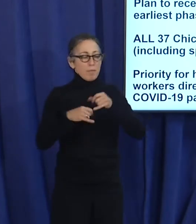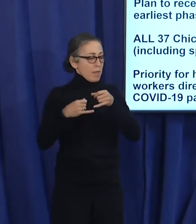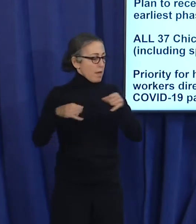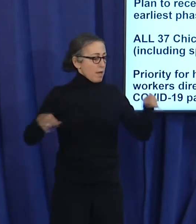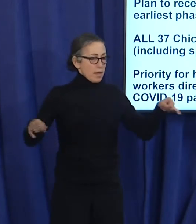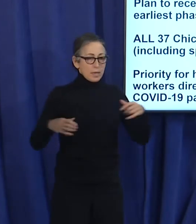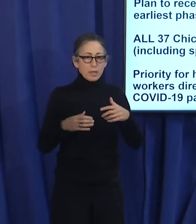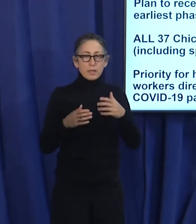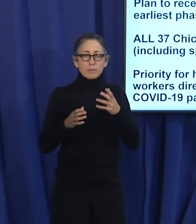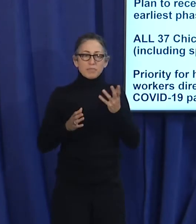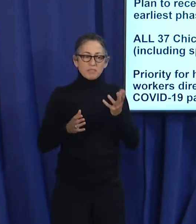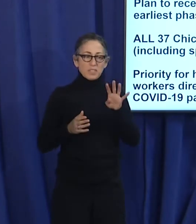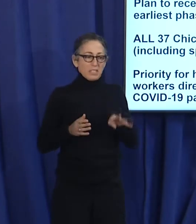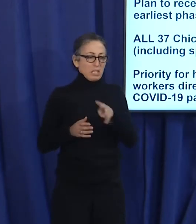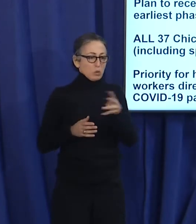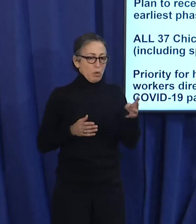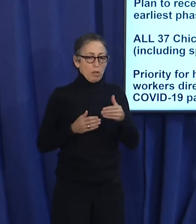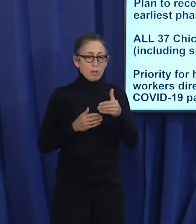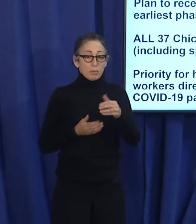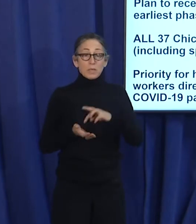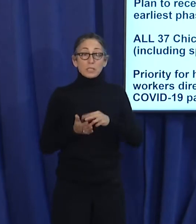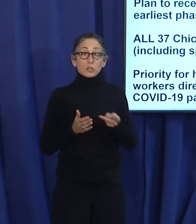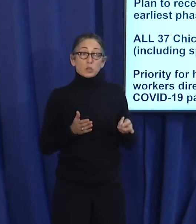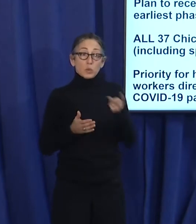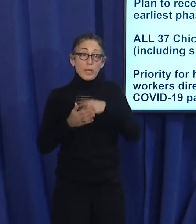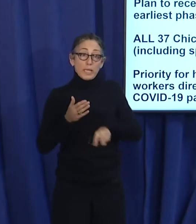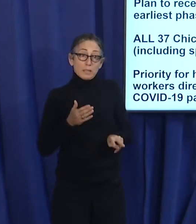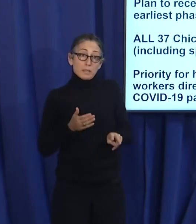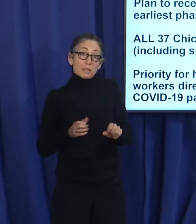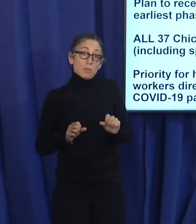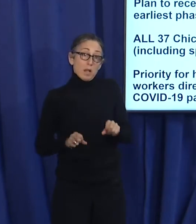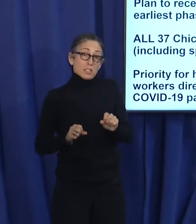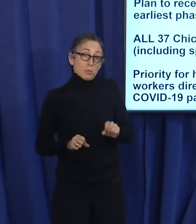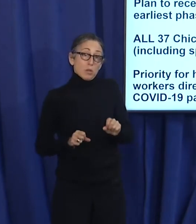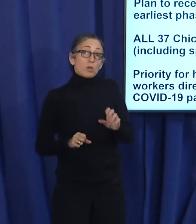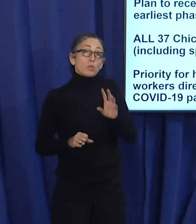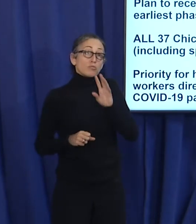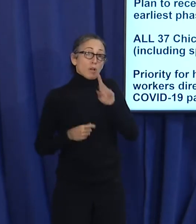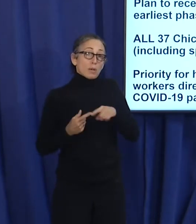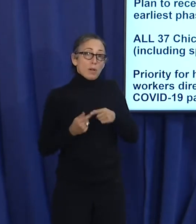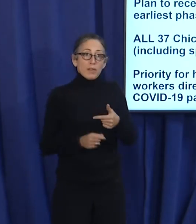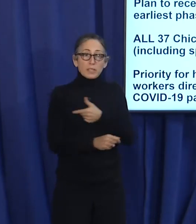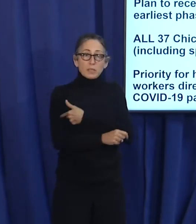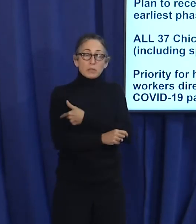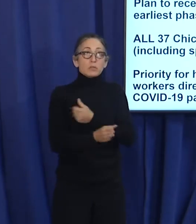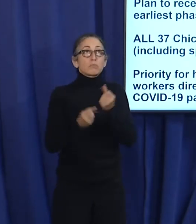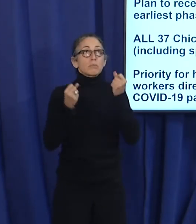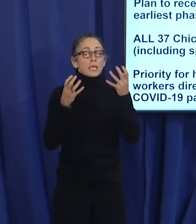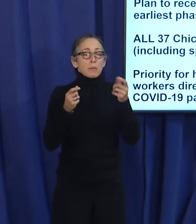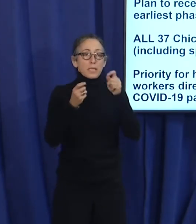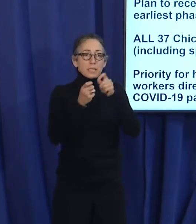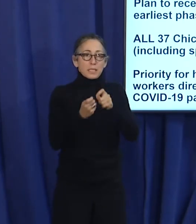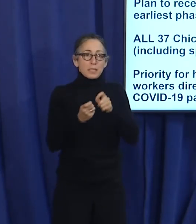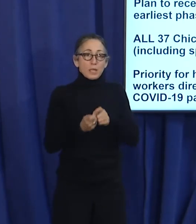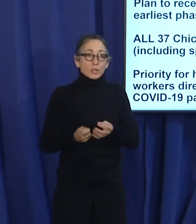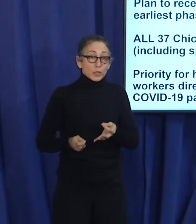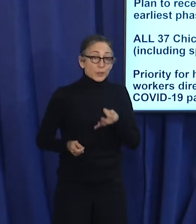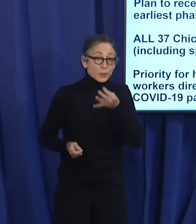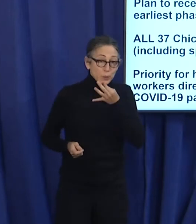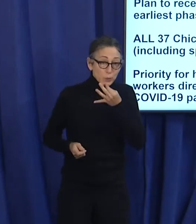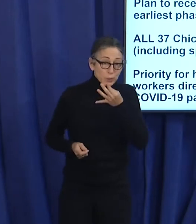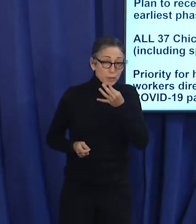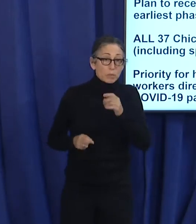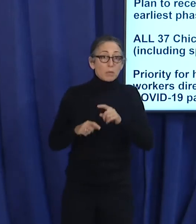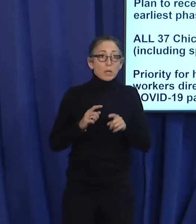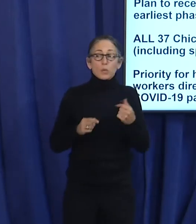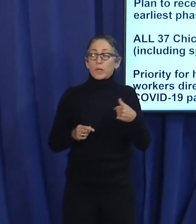means, literally 2 weeks from today, we could be talking about vaccination. A lot of details to come, but we are ready when